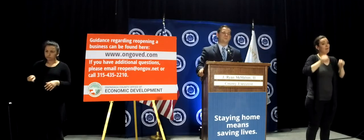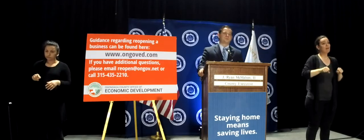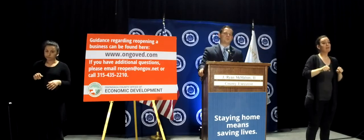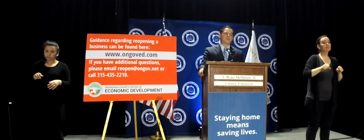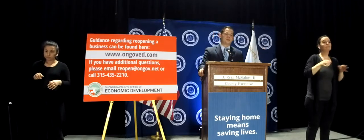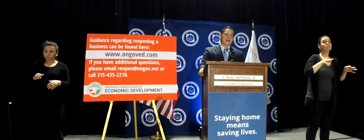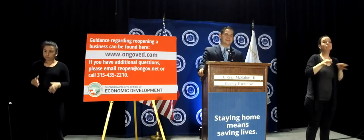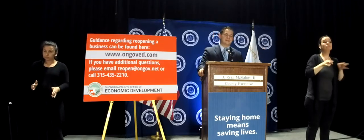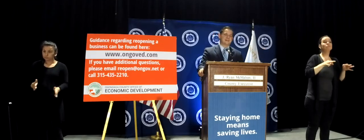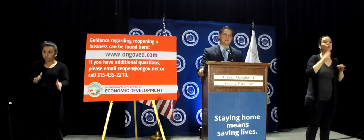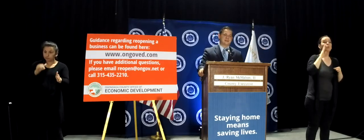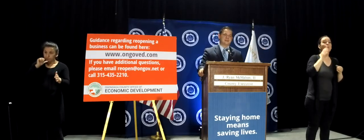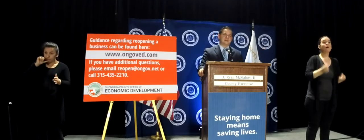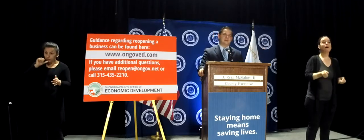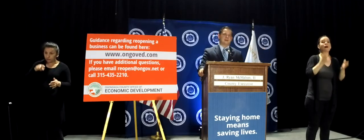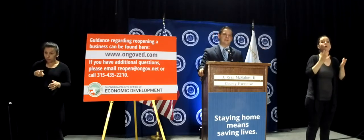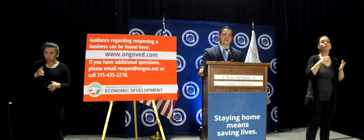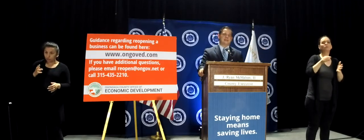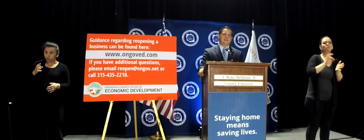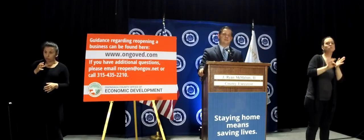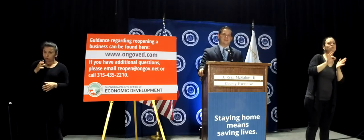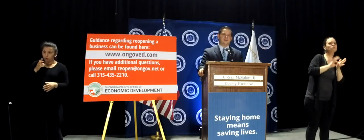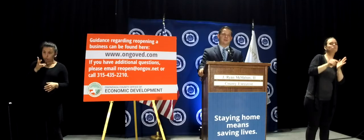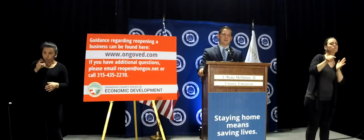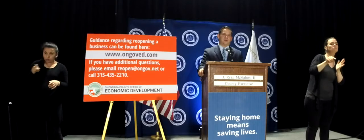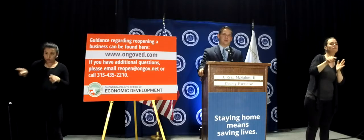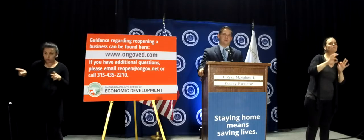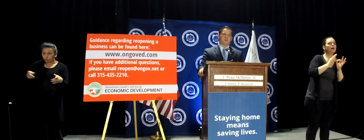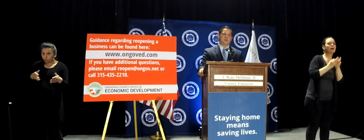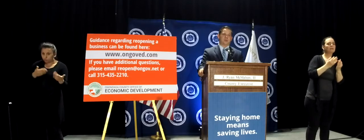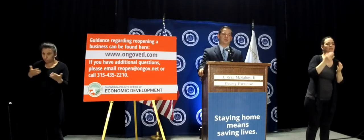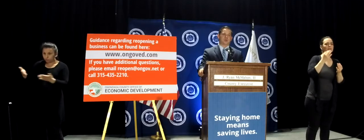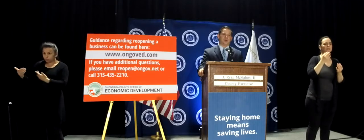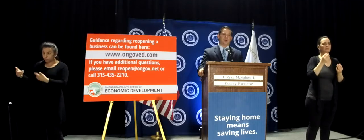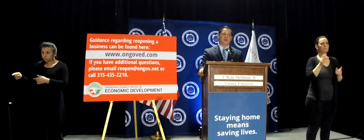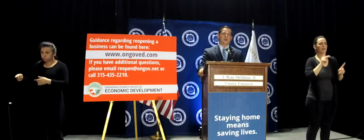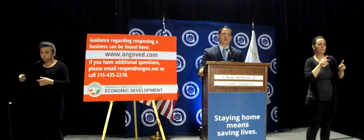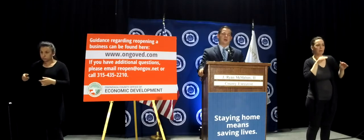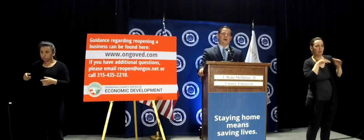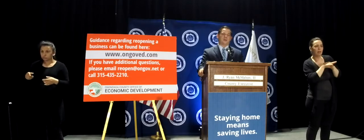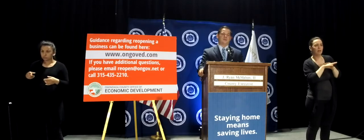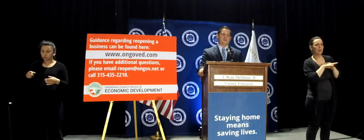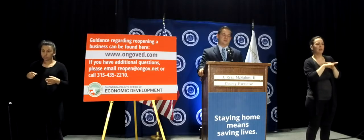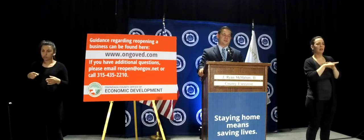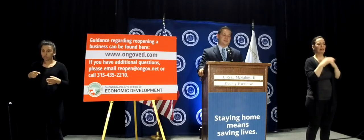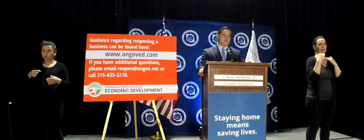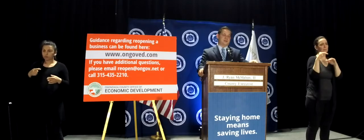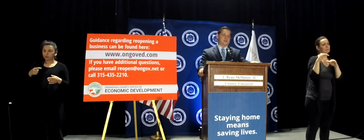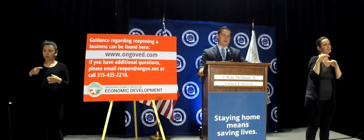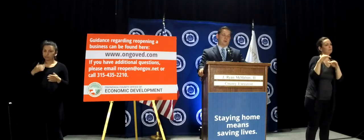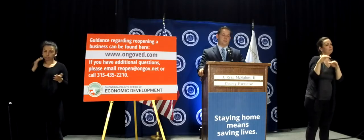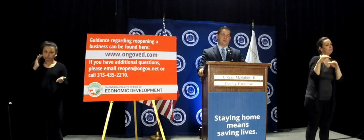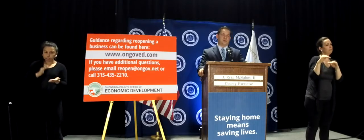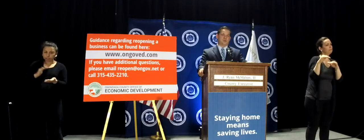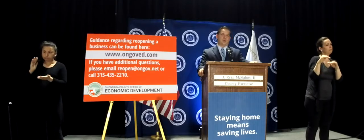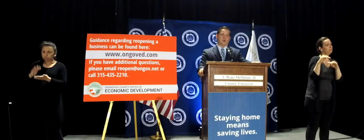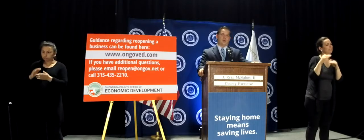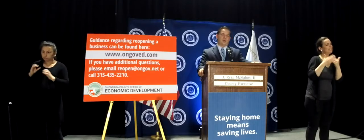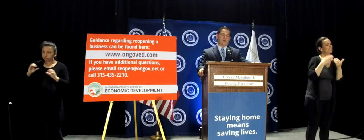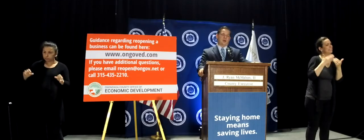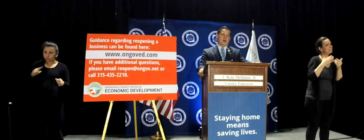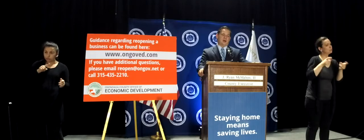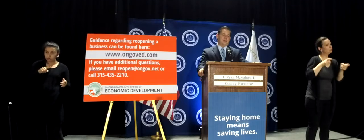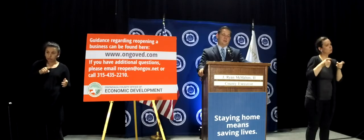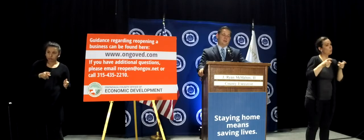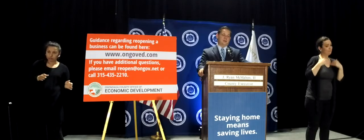so that's a easy facility for us to be able to control the physical distancing, because then we're going to